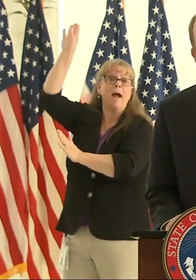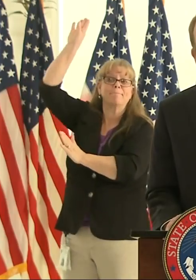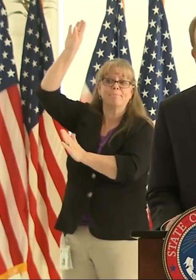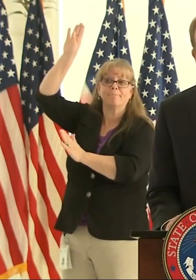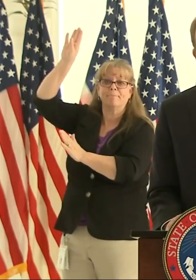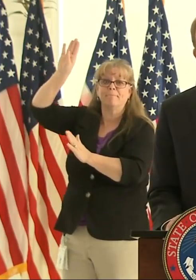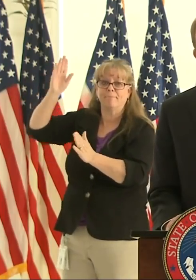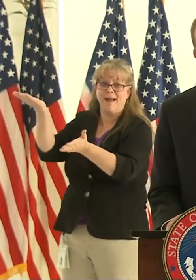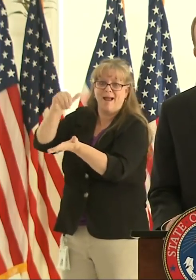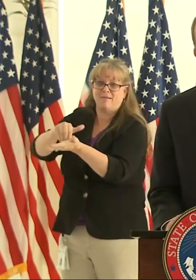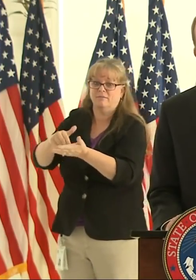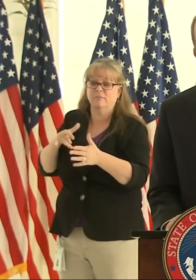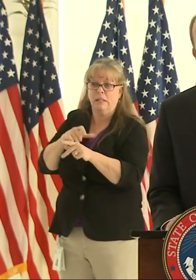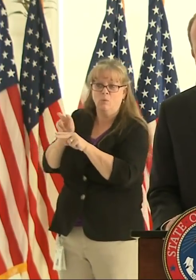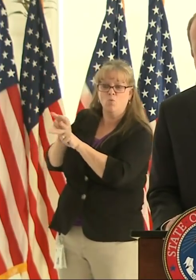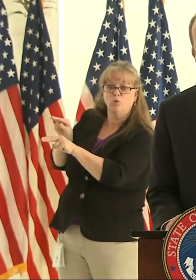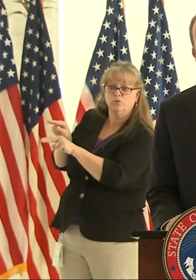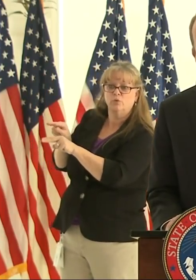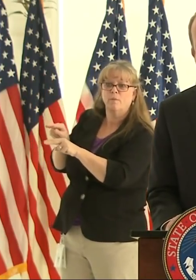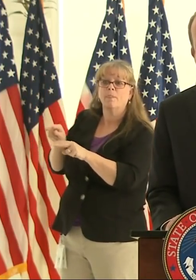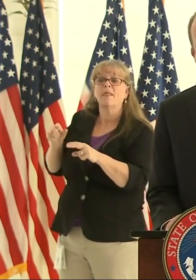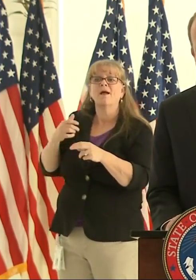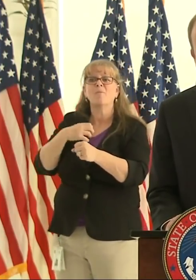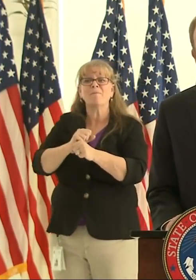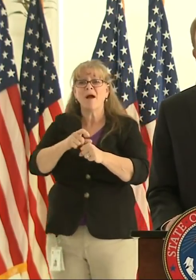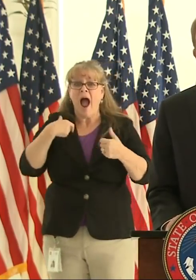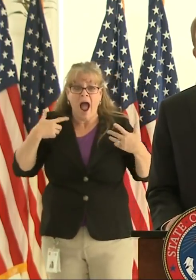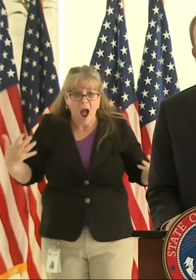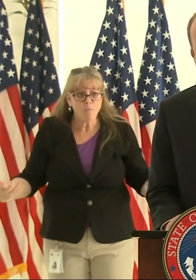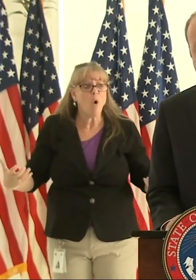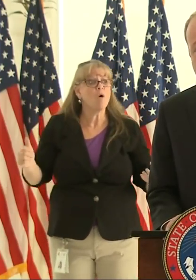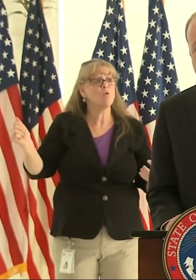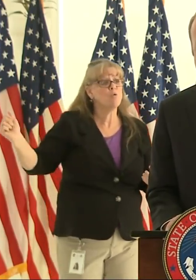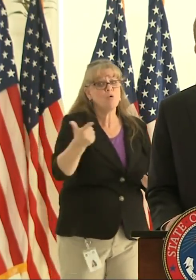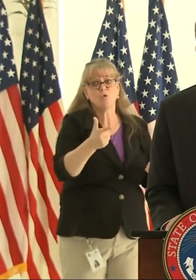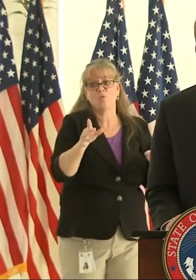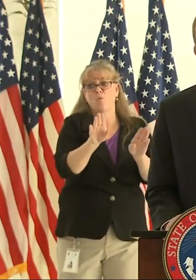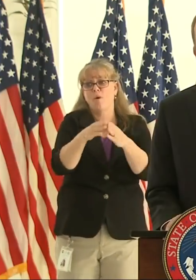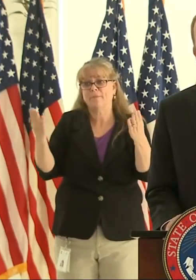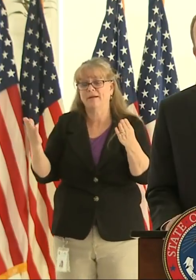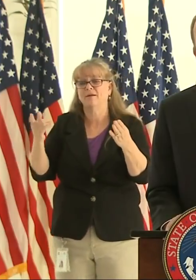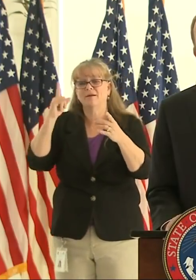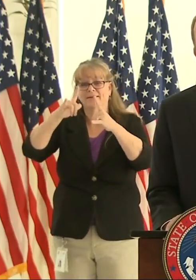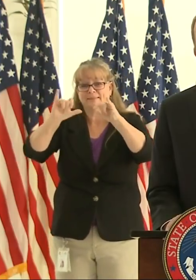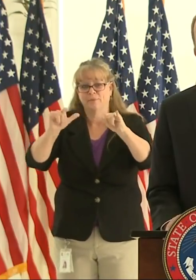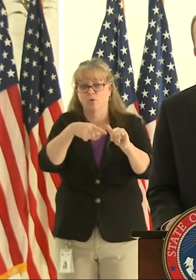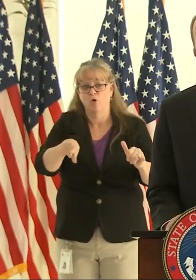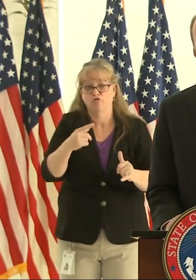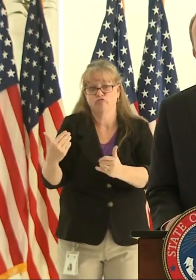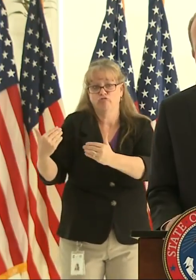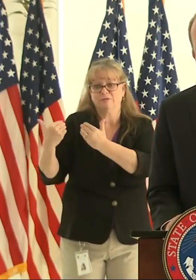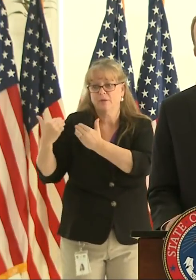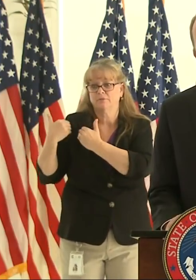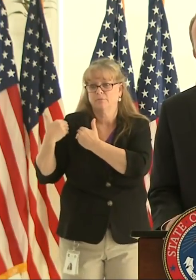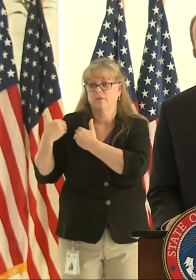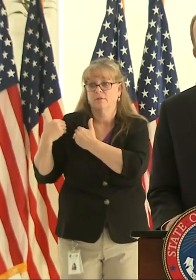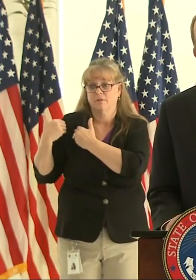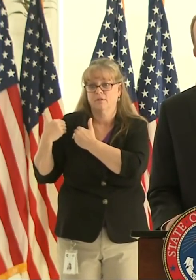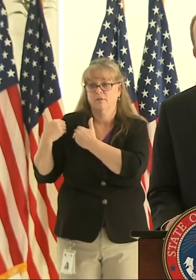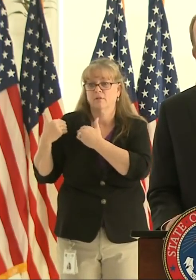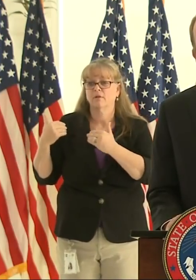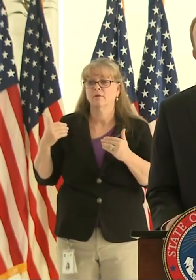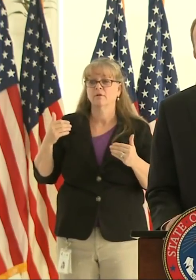Colorado wants to reopen responsibly, sustainably, as soon as possible, in a way that reduces